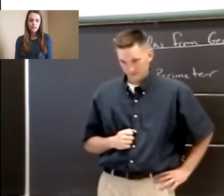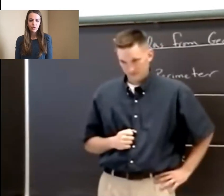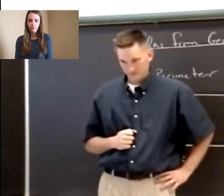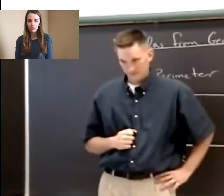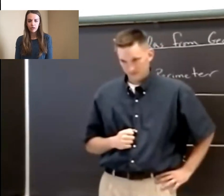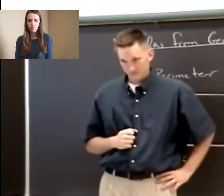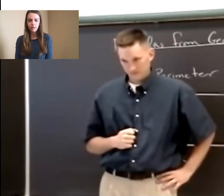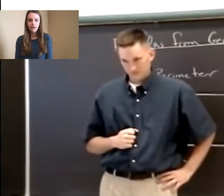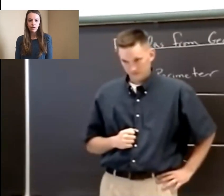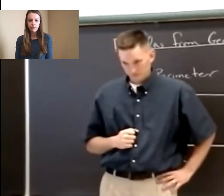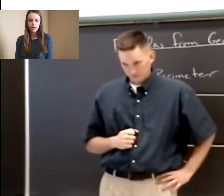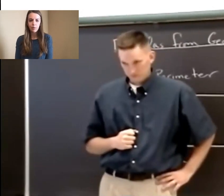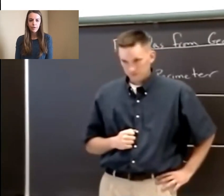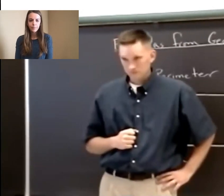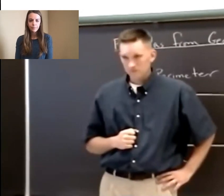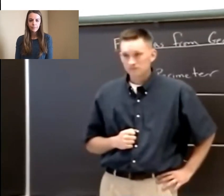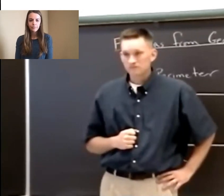Student making a comment right now out of the camera.